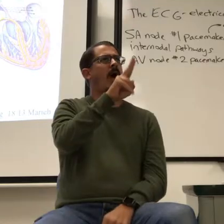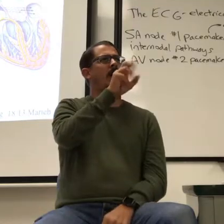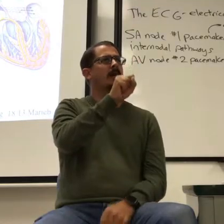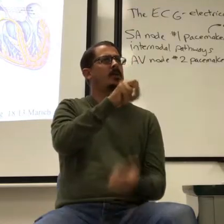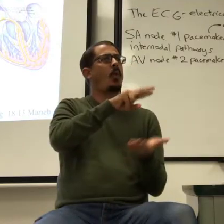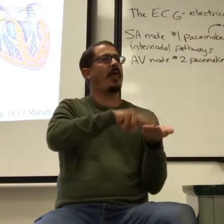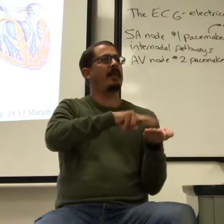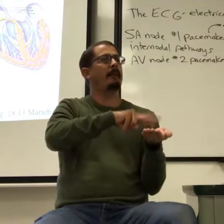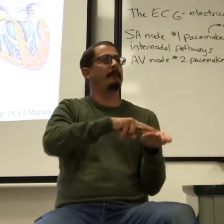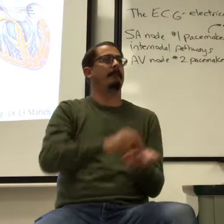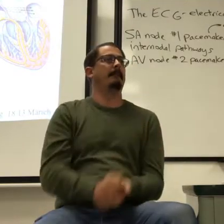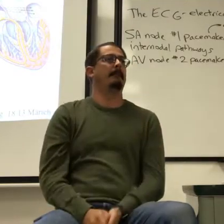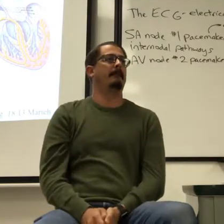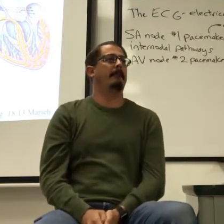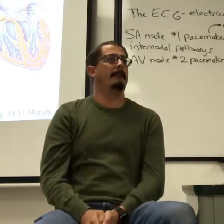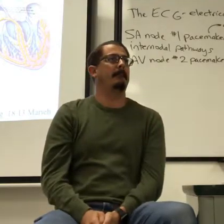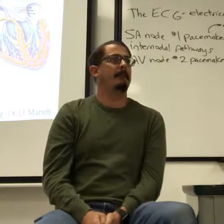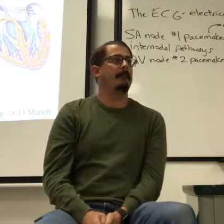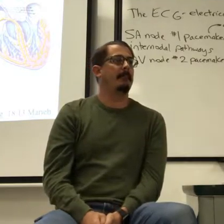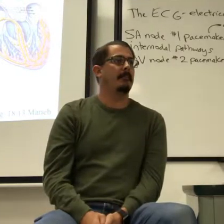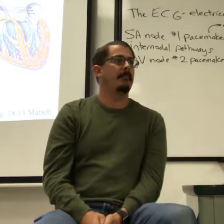rhythm.